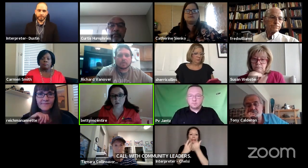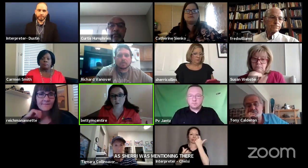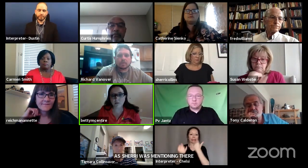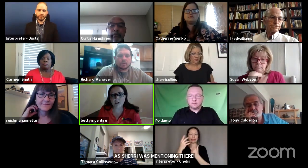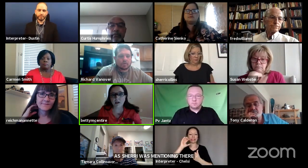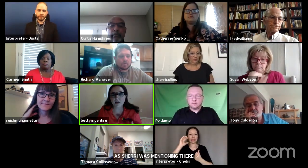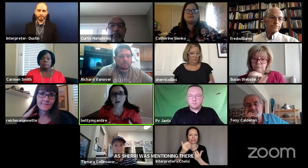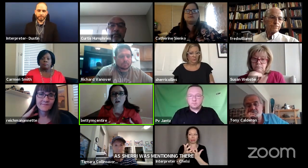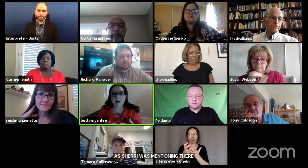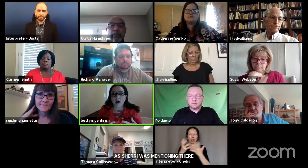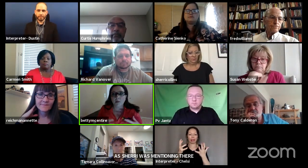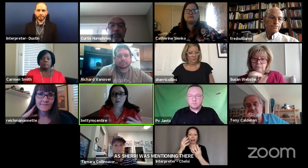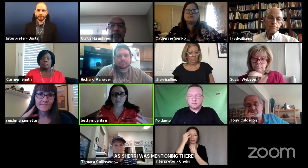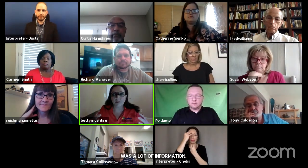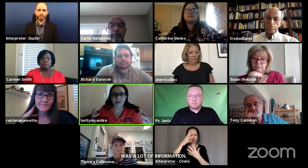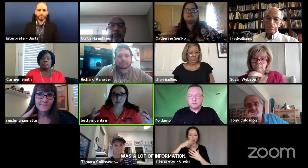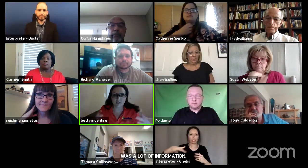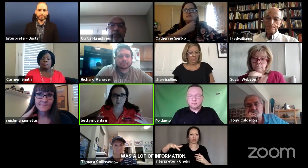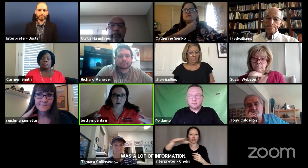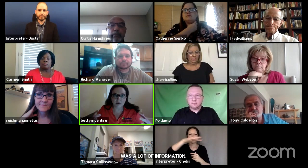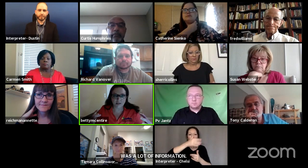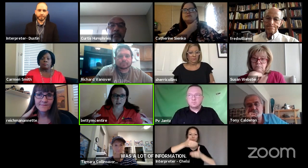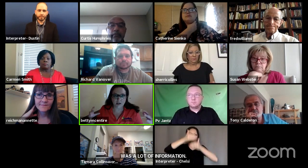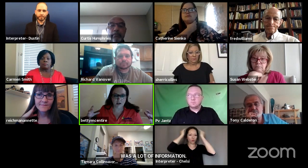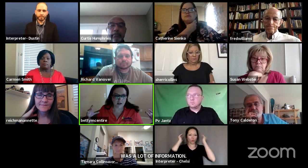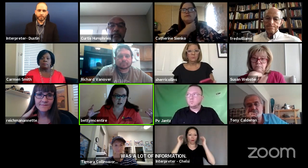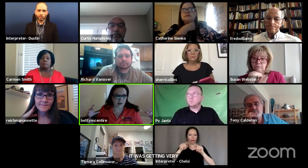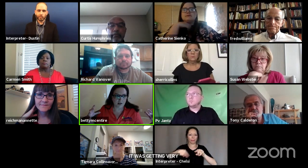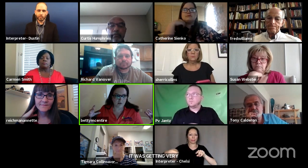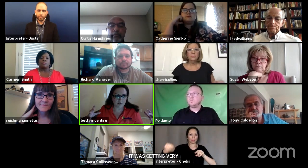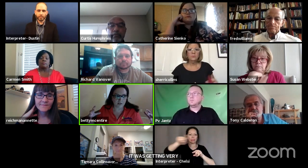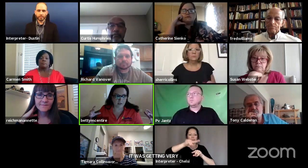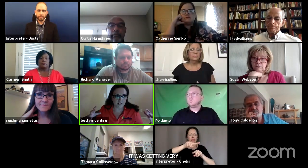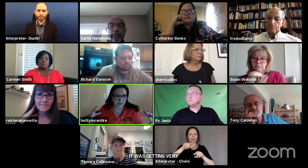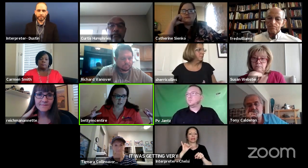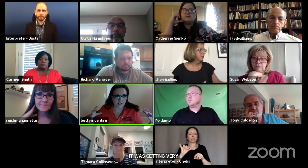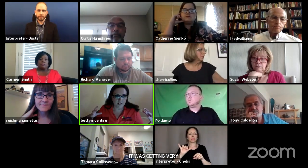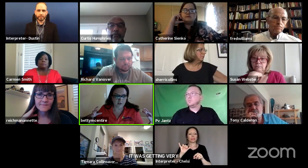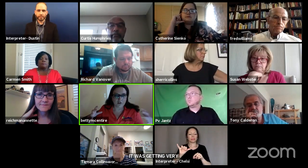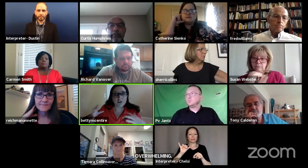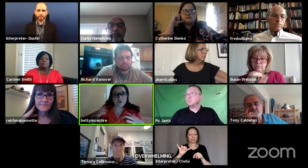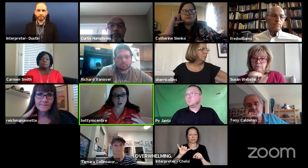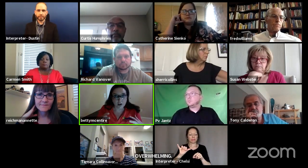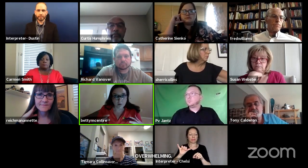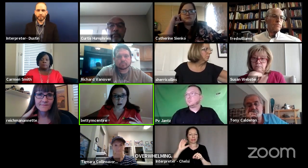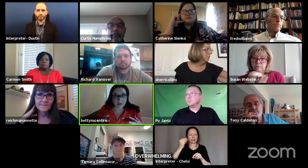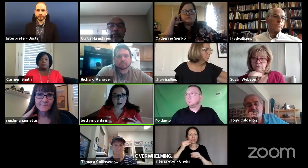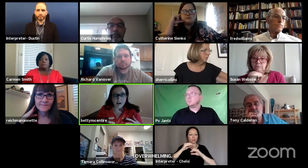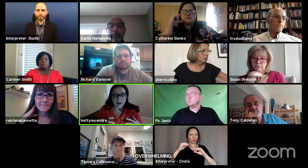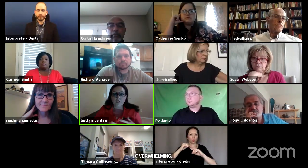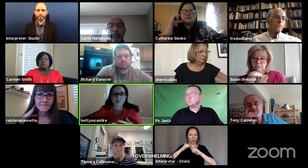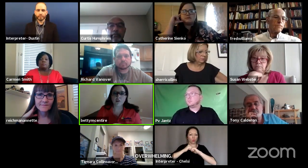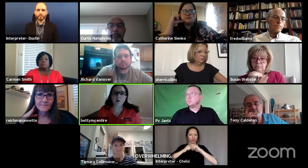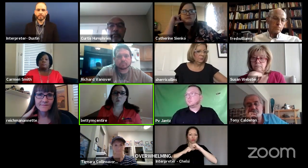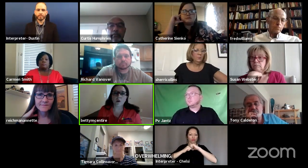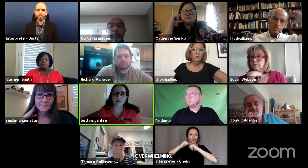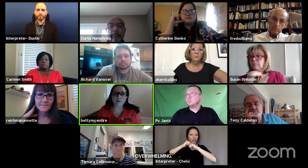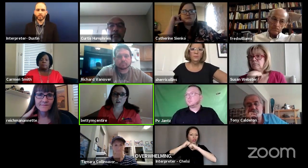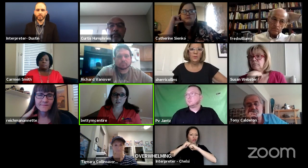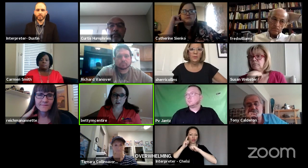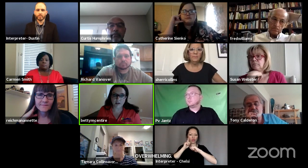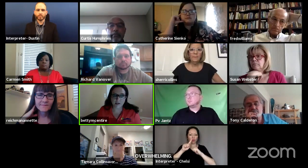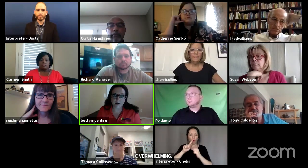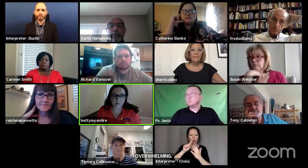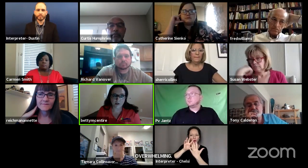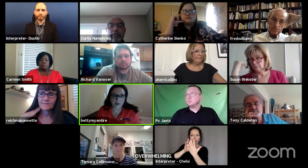very overwhelming, but yet there wasn't a lot of structure around it. And so one of